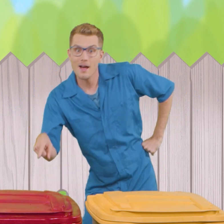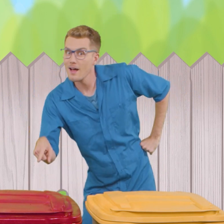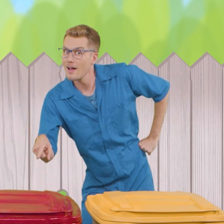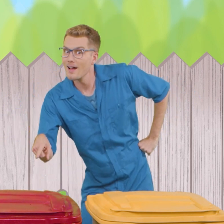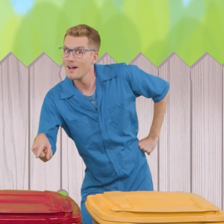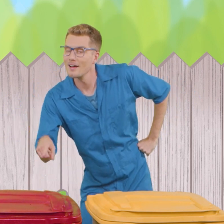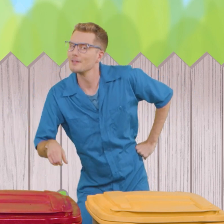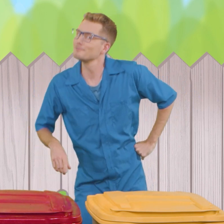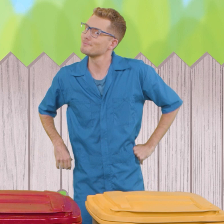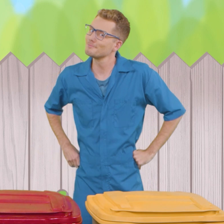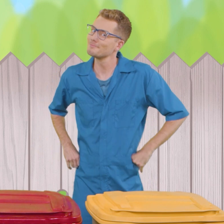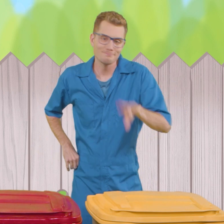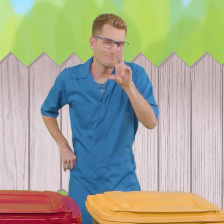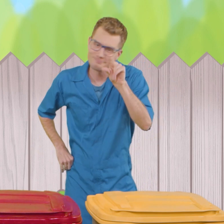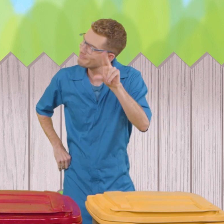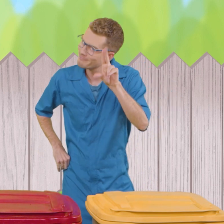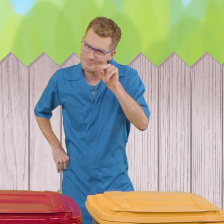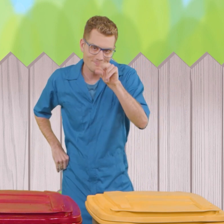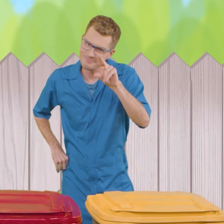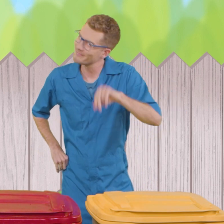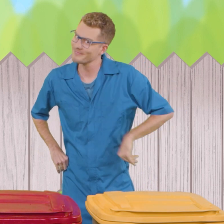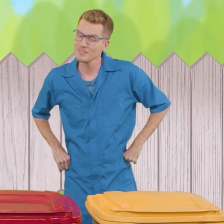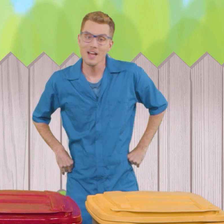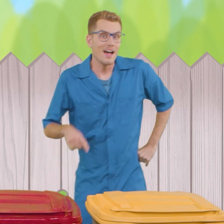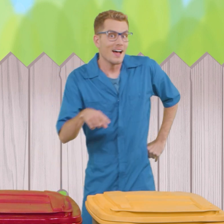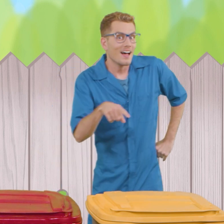Here? No. Here?